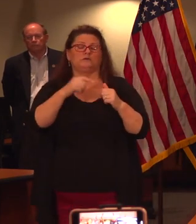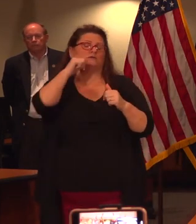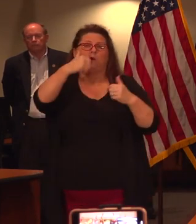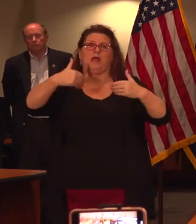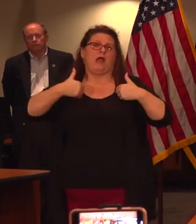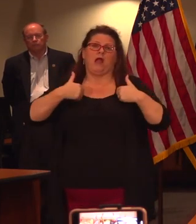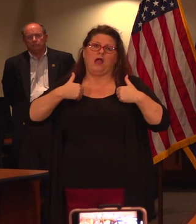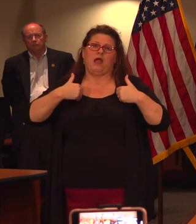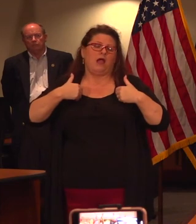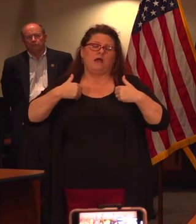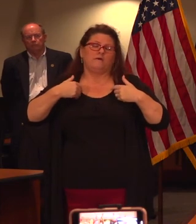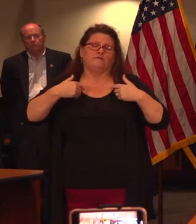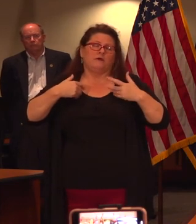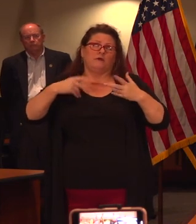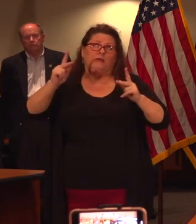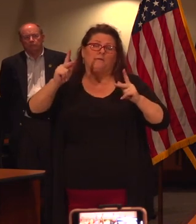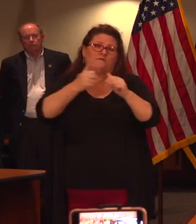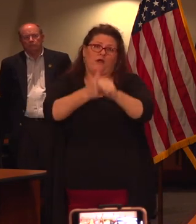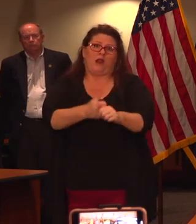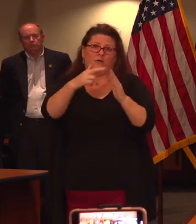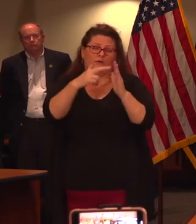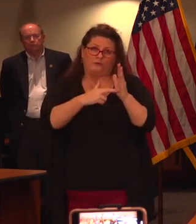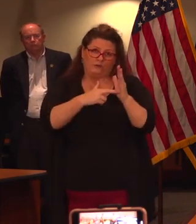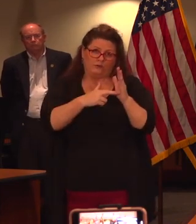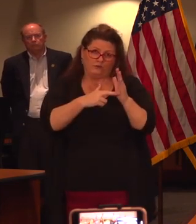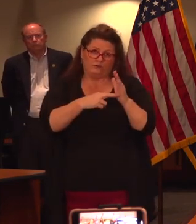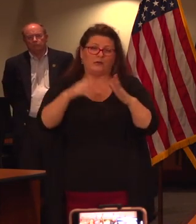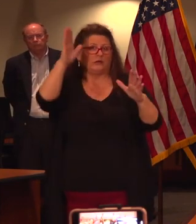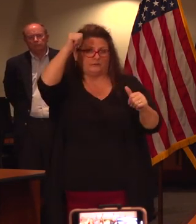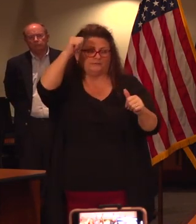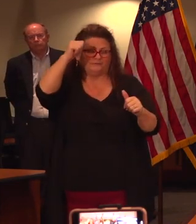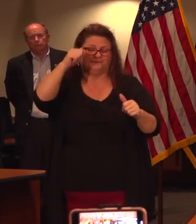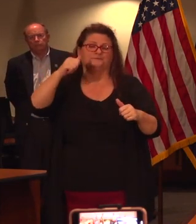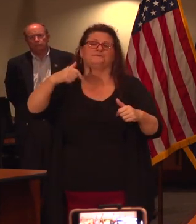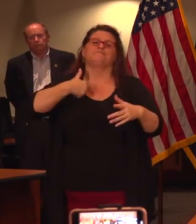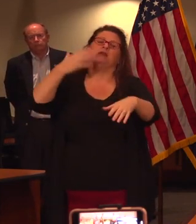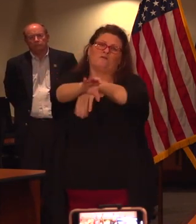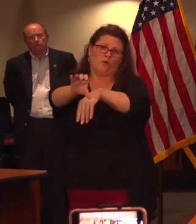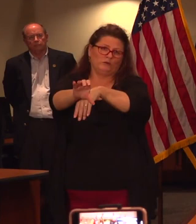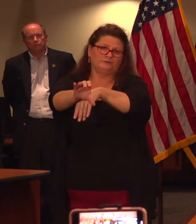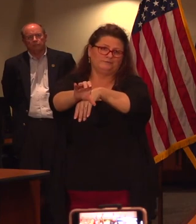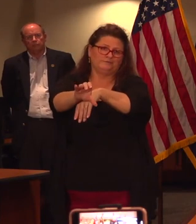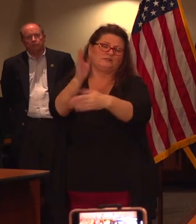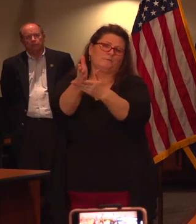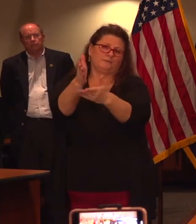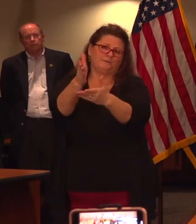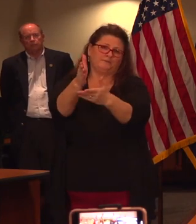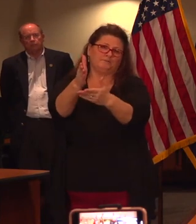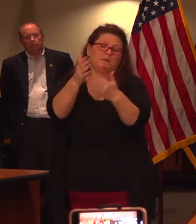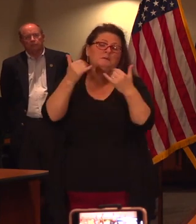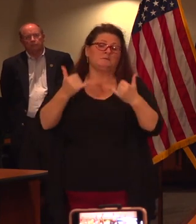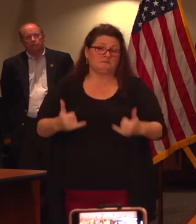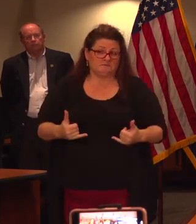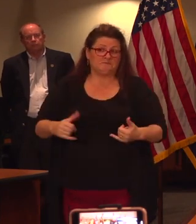much compliance with those rules on the waters, so we had to tighten up some. But now we're having good compliance,